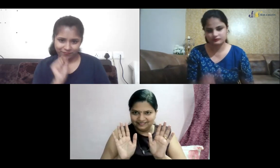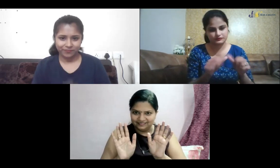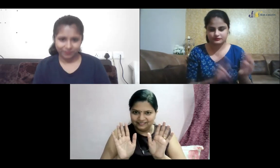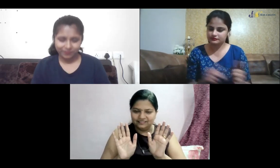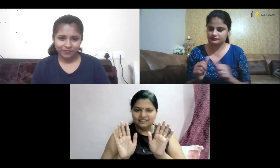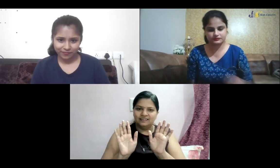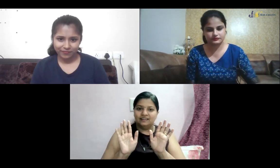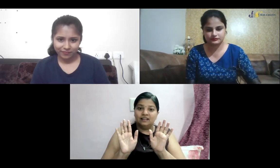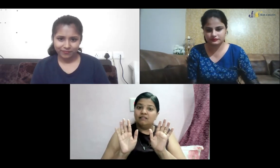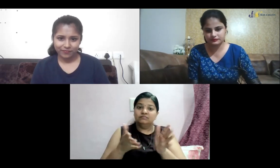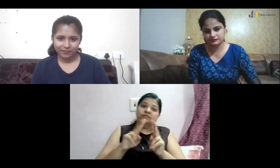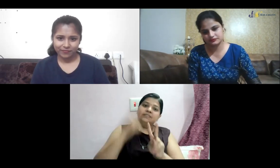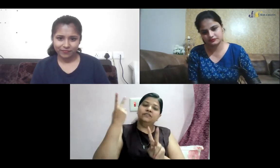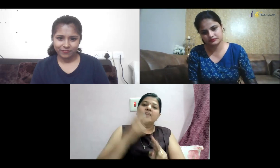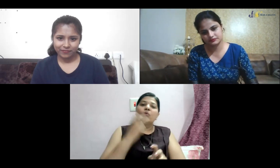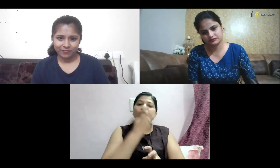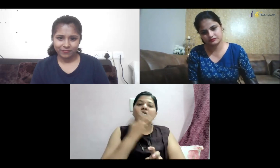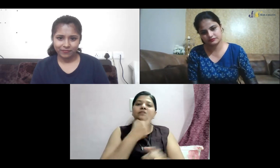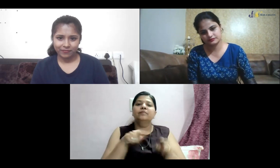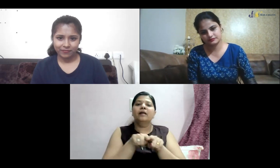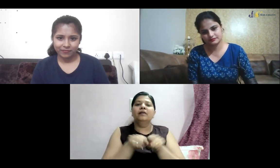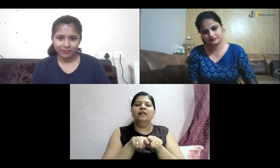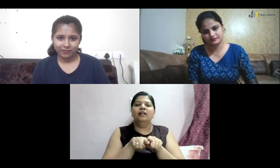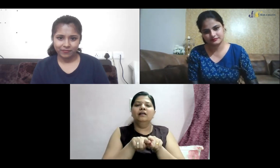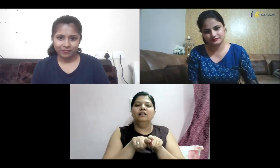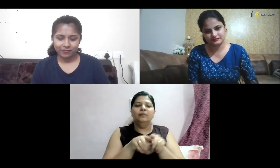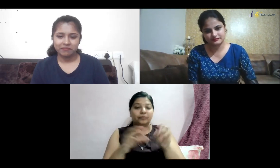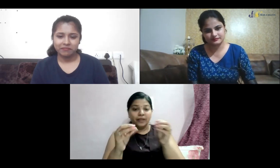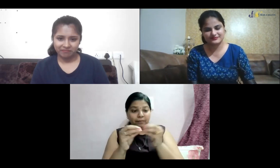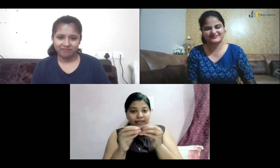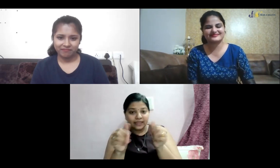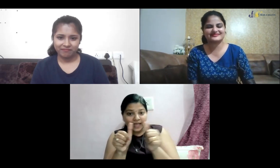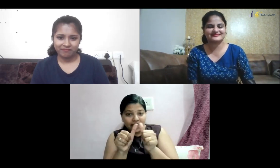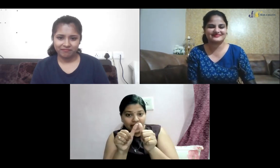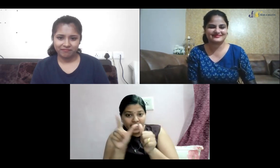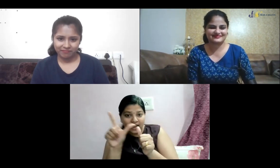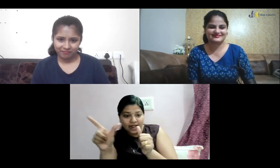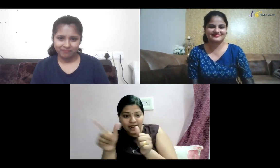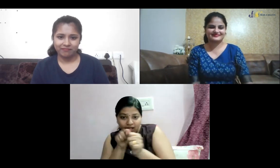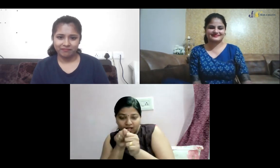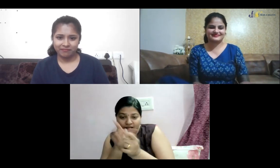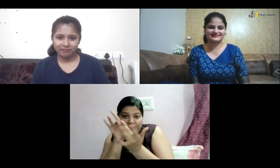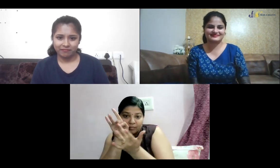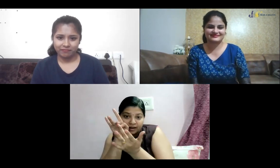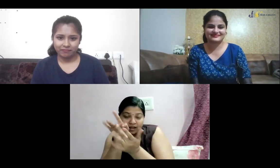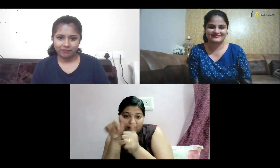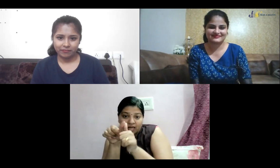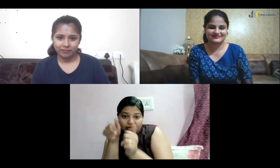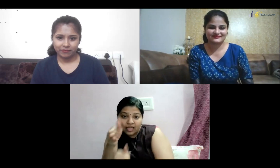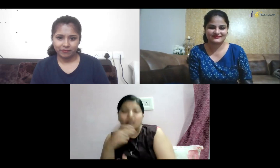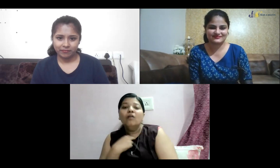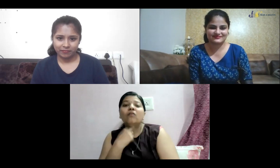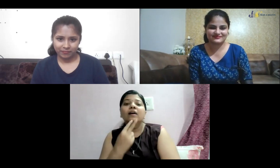Right? I hope you are getting me. So that was a different. They were just depending on the speech. They said